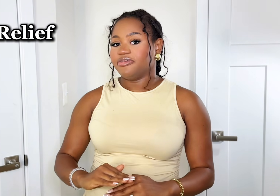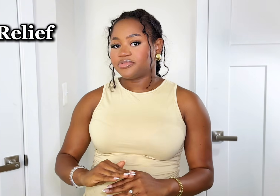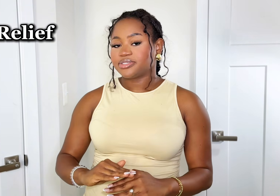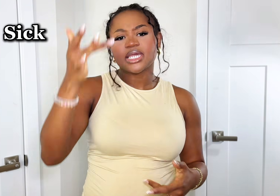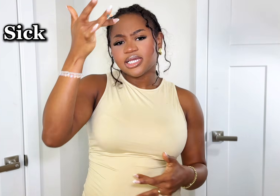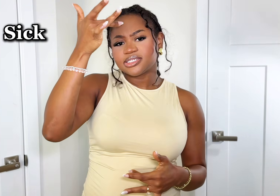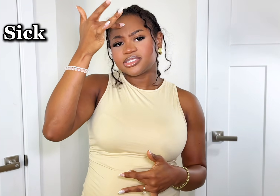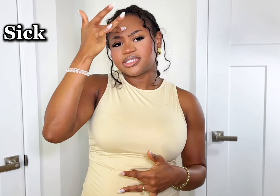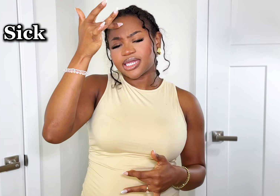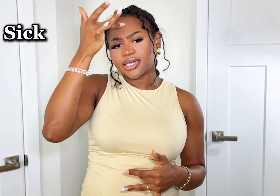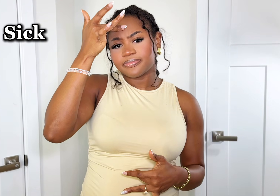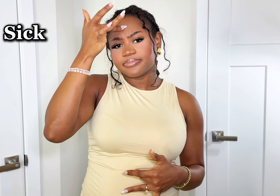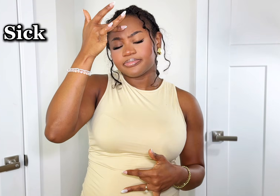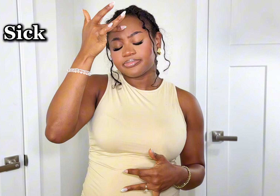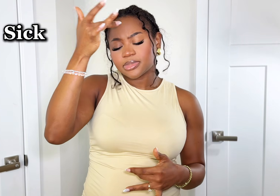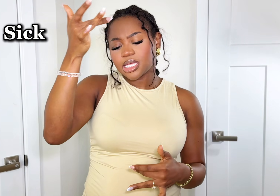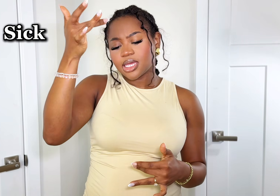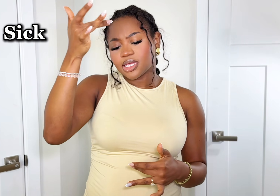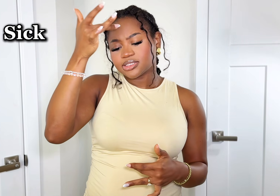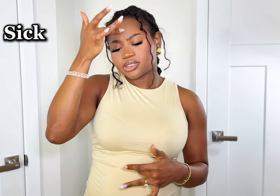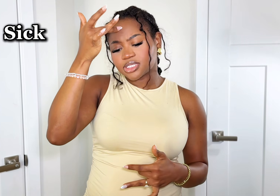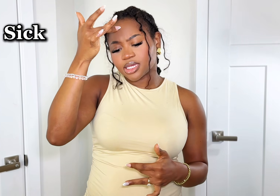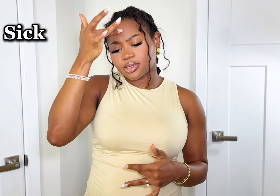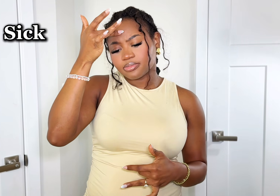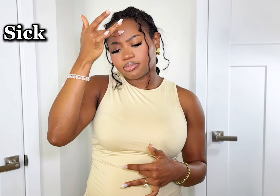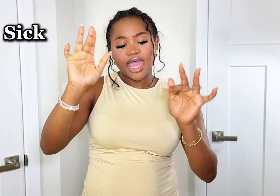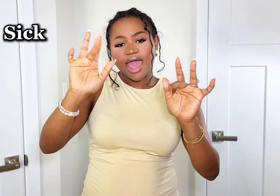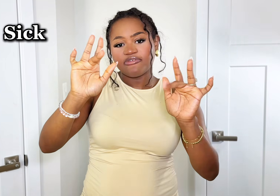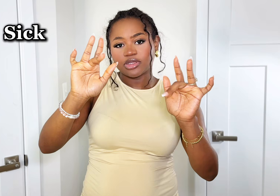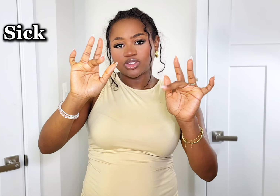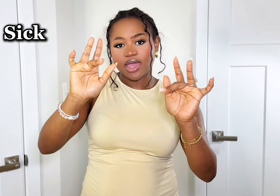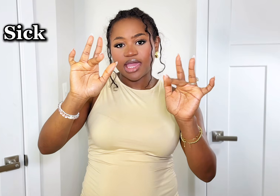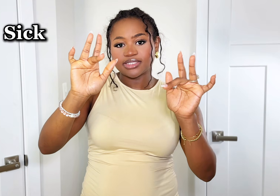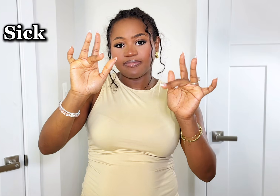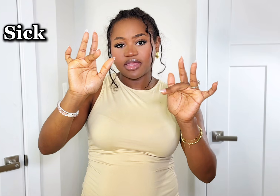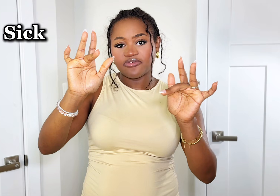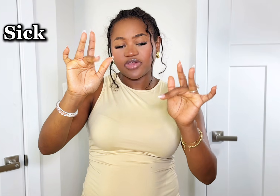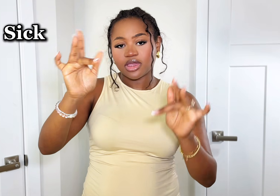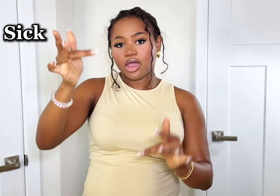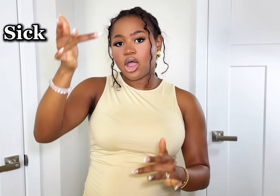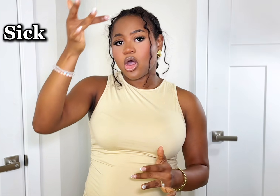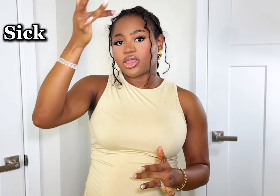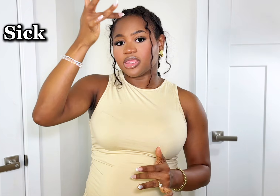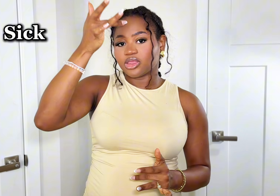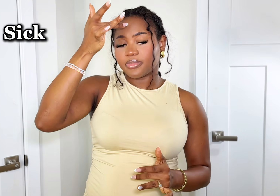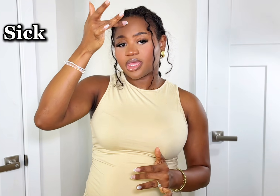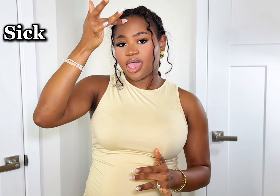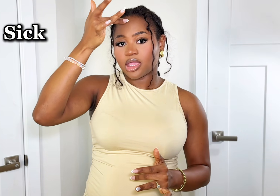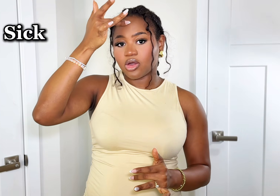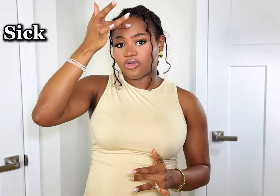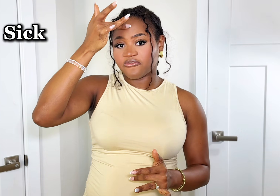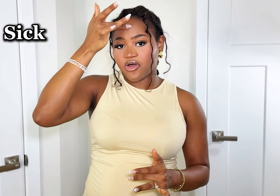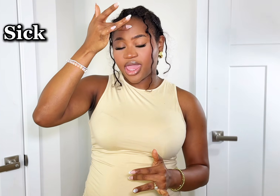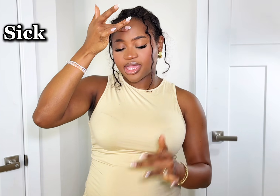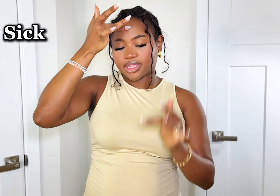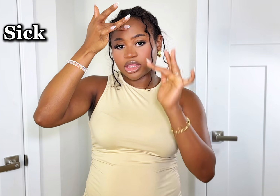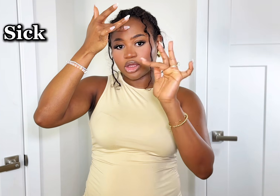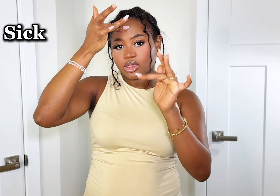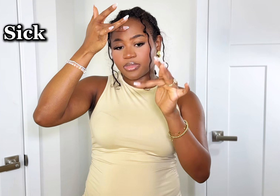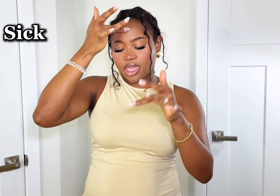Relieved. Sick. Sick. Have your two hands, the middle finger, the dominant hand on your forehead, the non-dominant